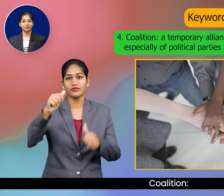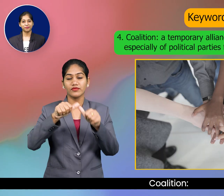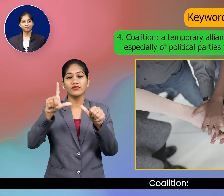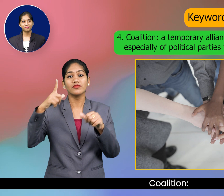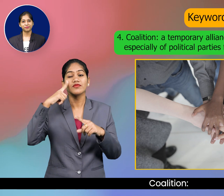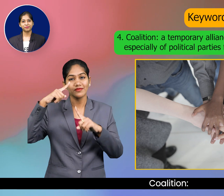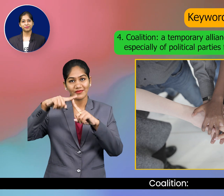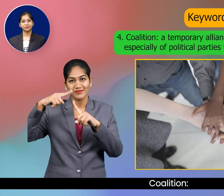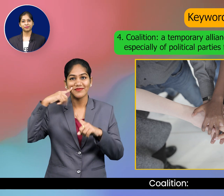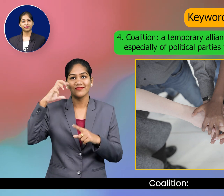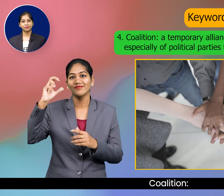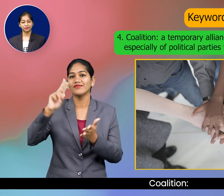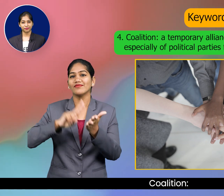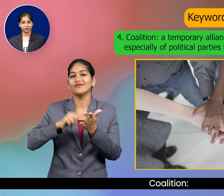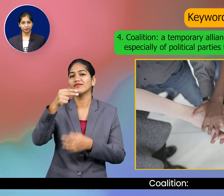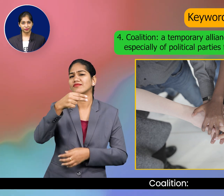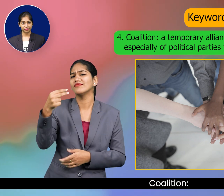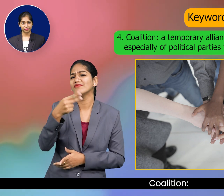Coalition,